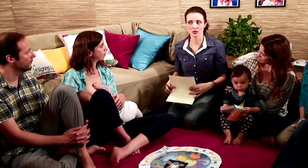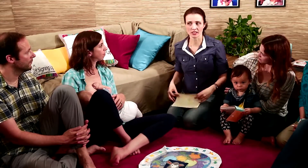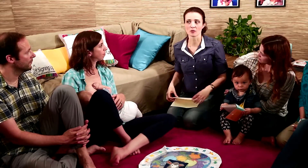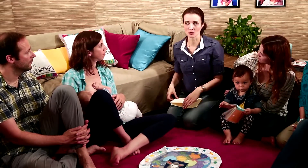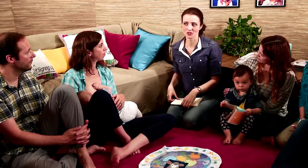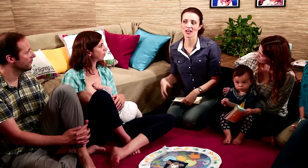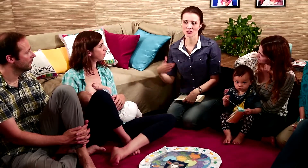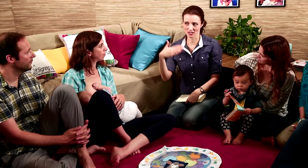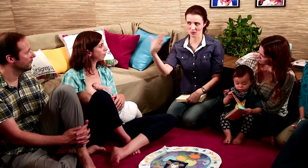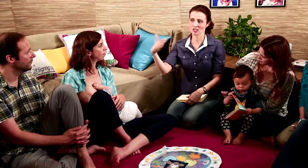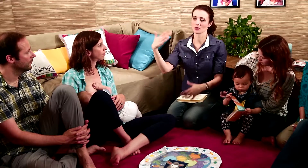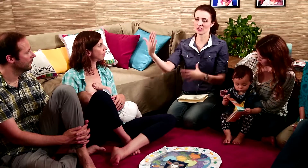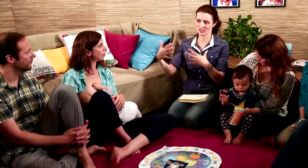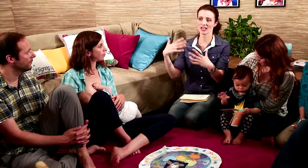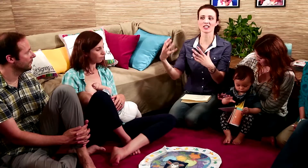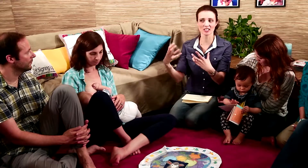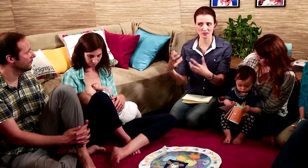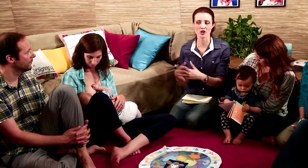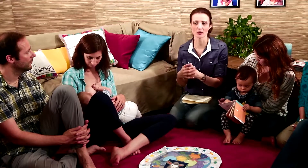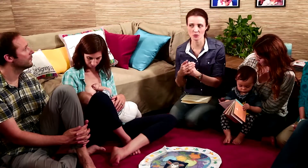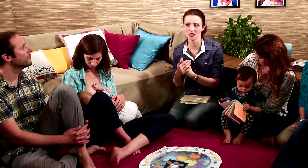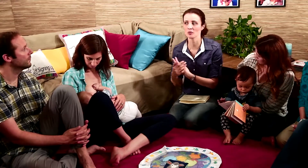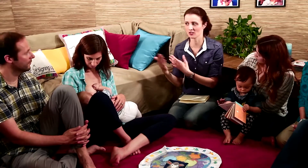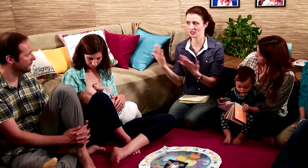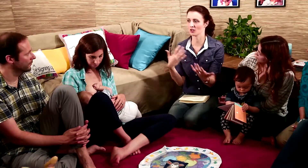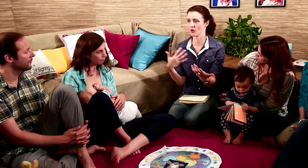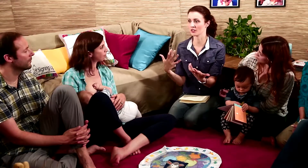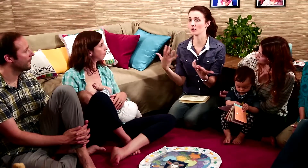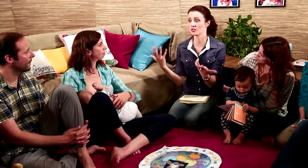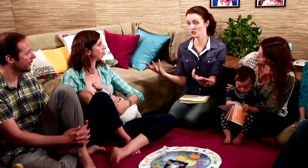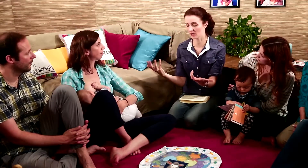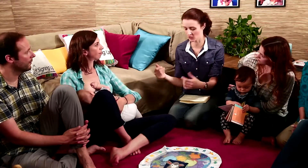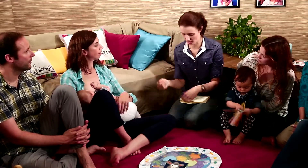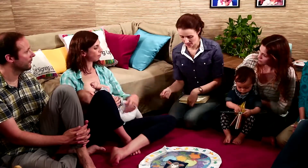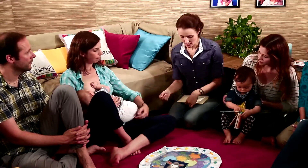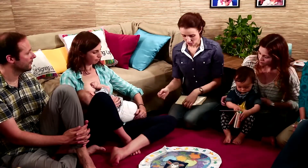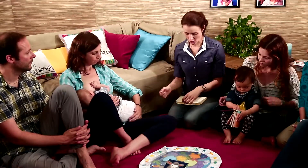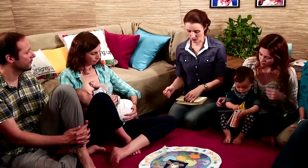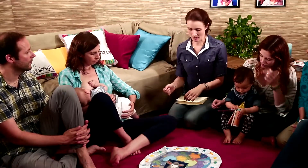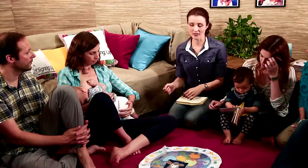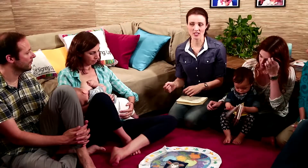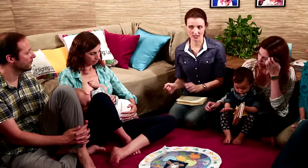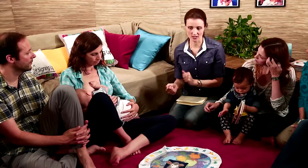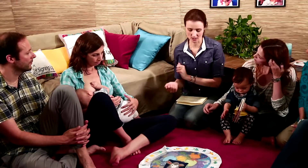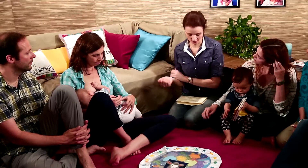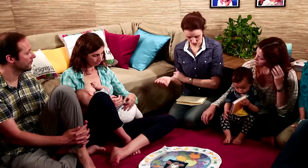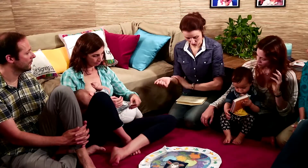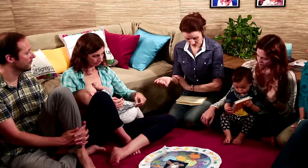really helpful to have signs, because some of their kids take a little bit longer with speech because they're acquiring speech in 2 languages. So having signs is really